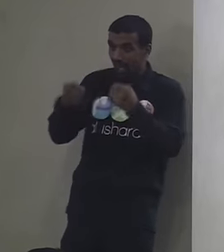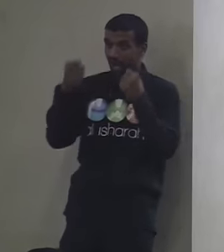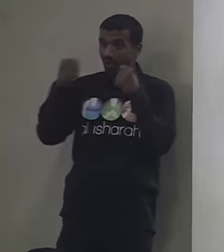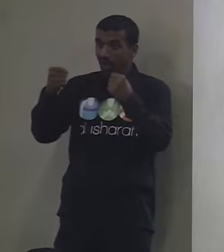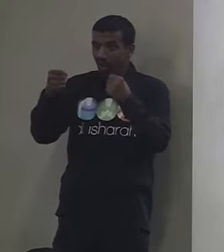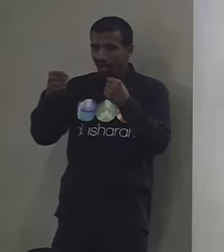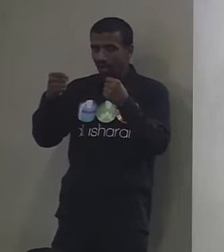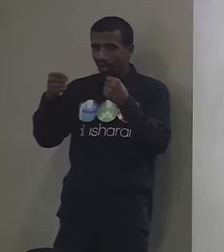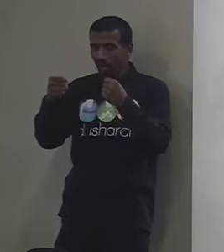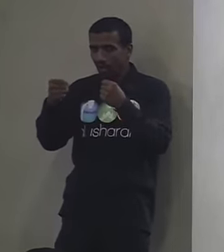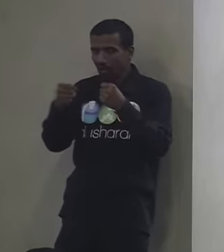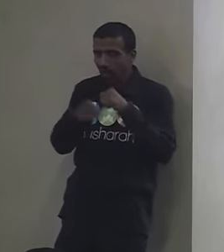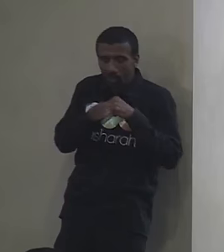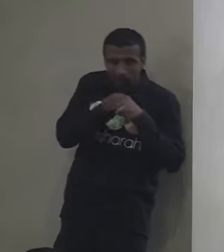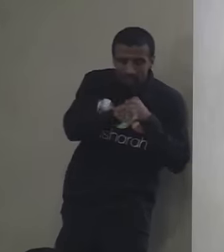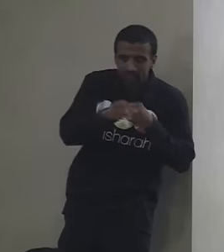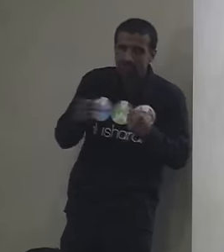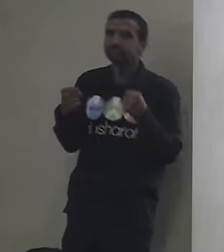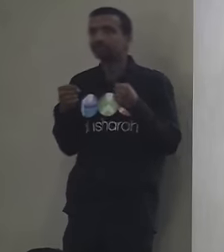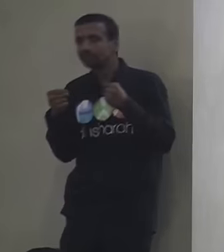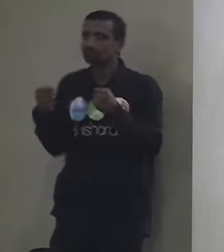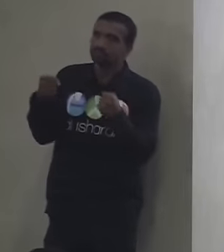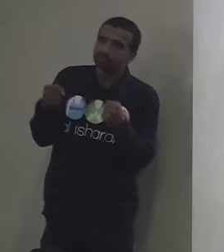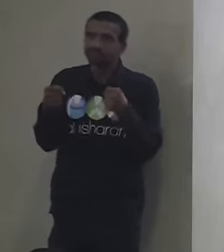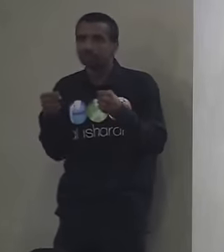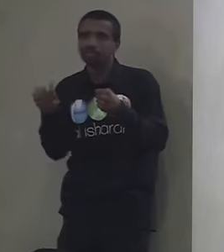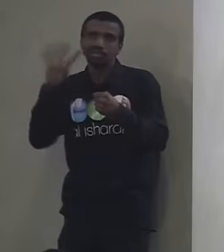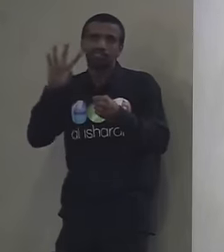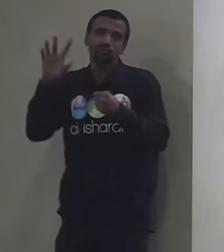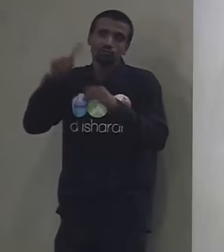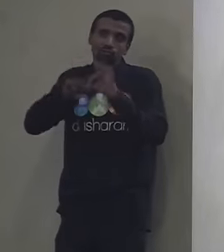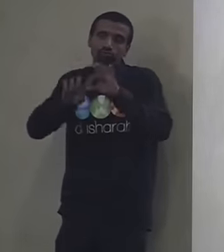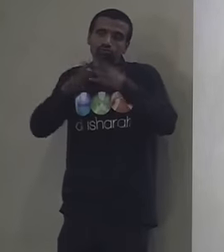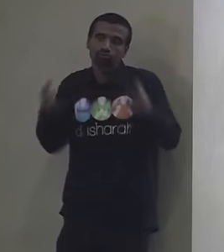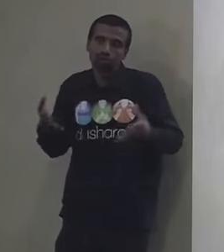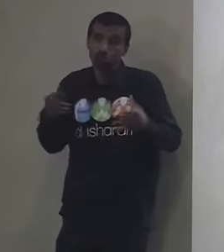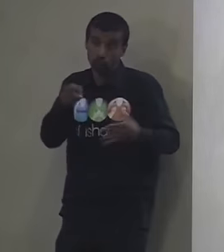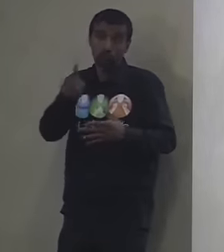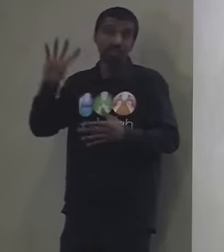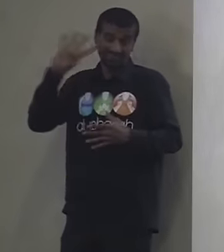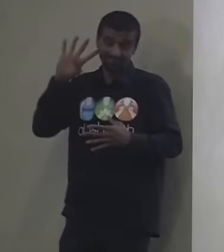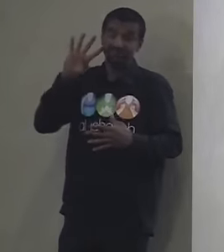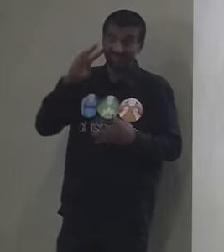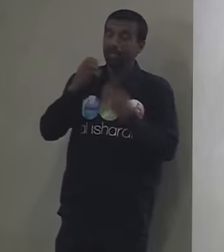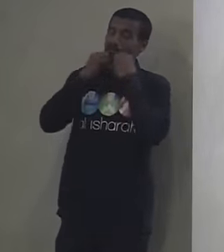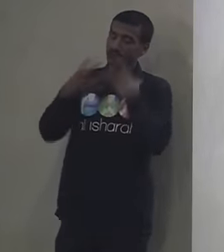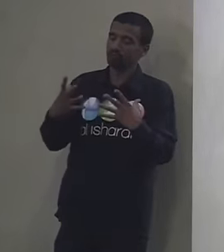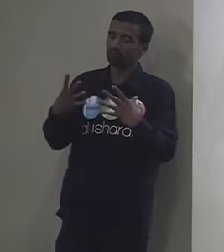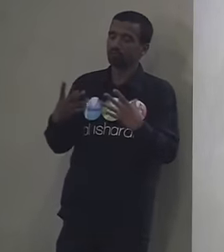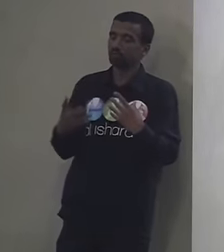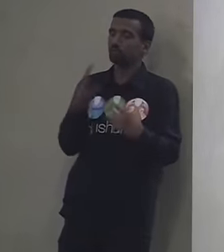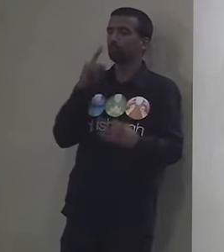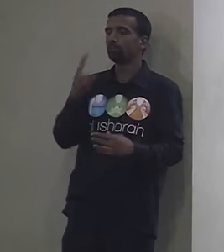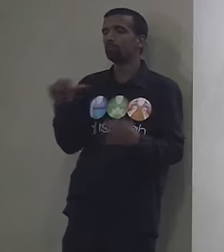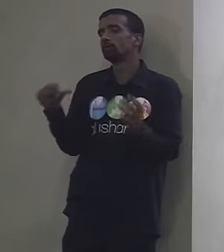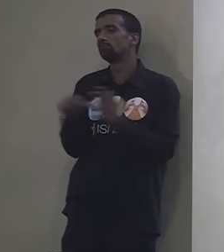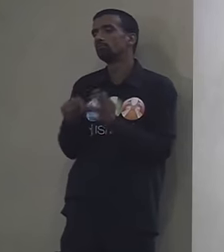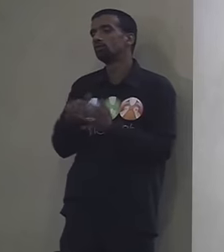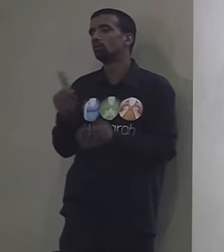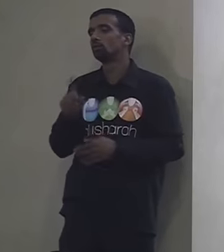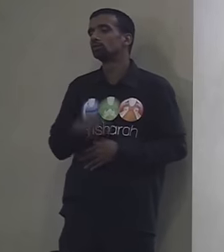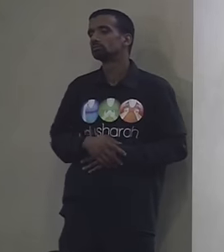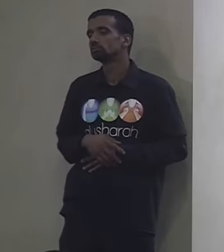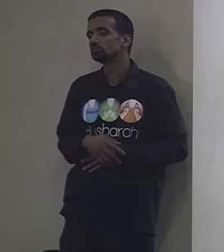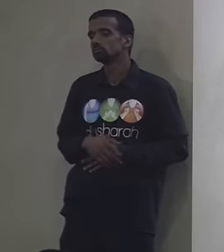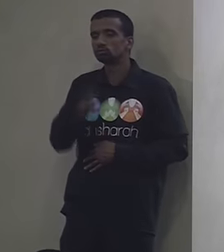voice, you hear the wonderful tajweed of the Quran, and that has its barakah, no denying it. But what will give you ilmul yaqeen is not the